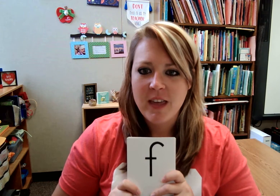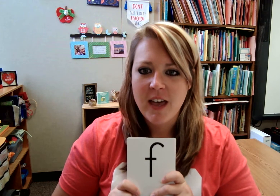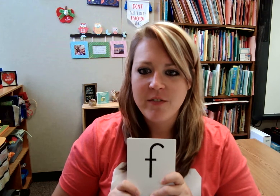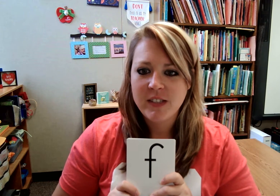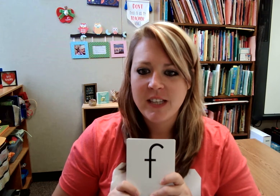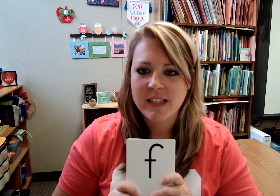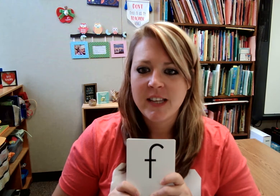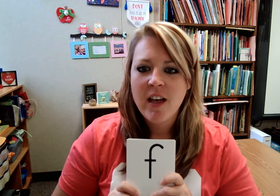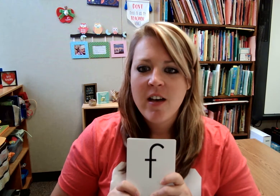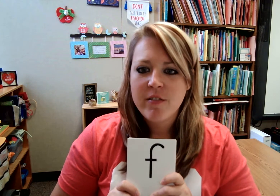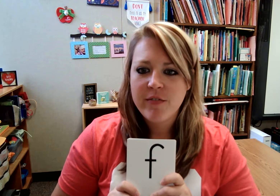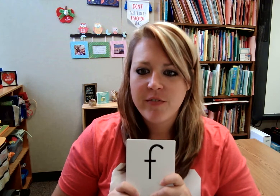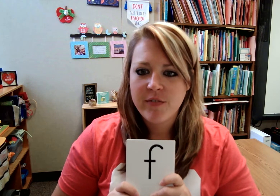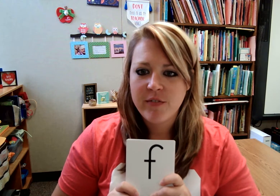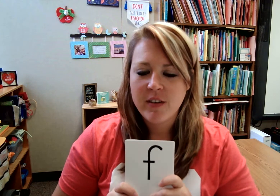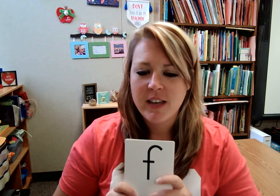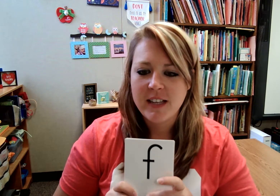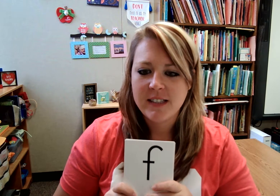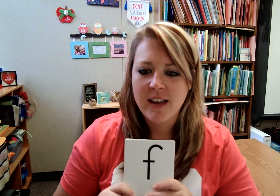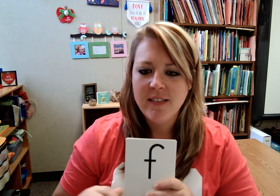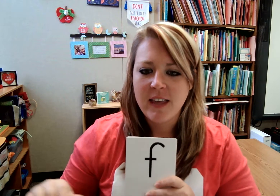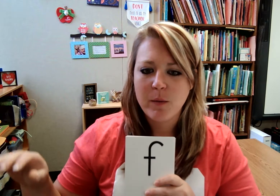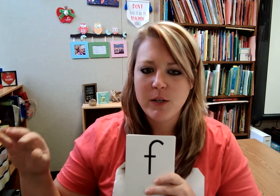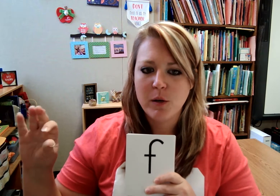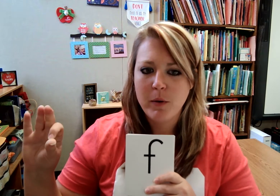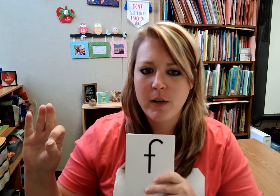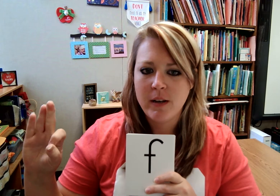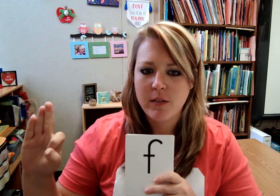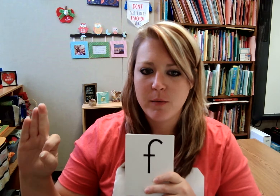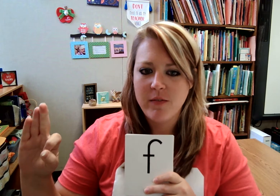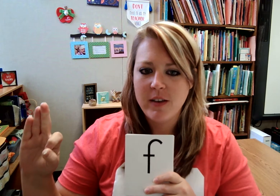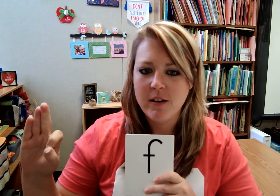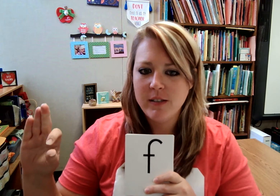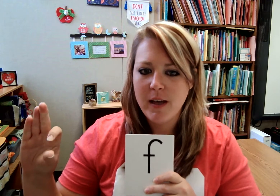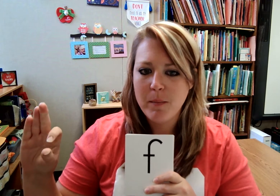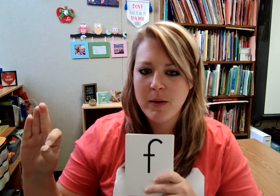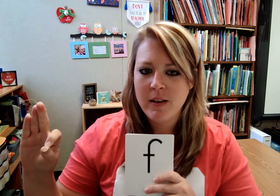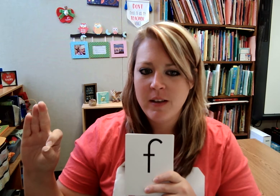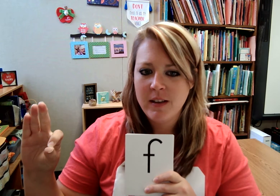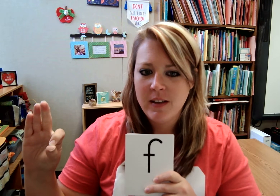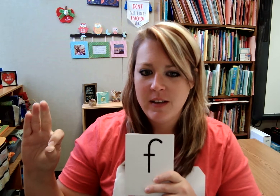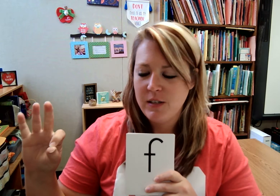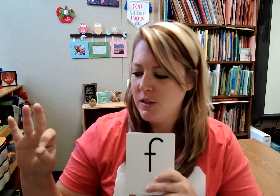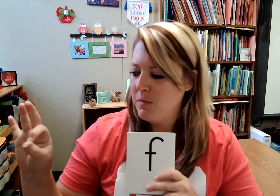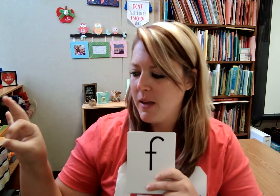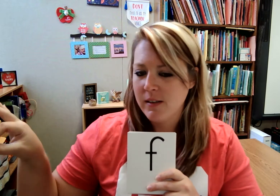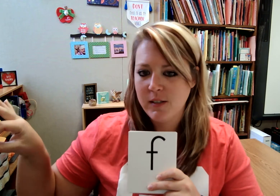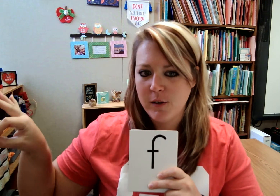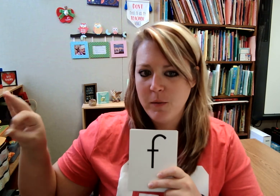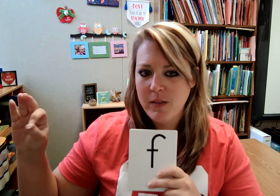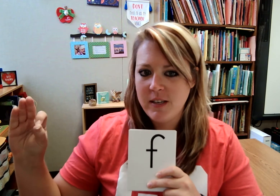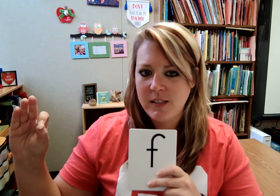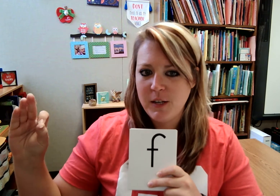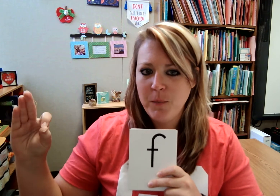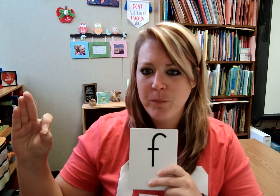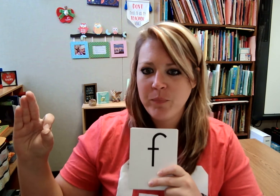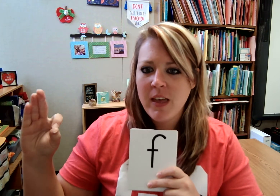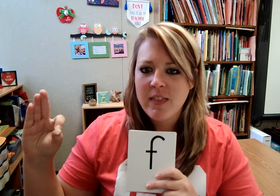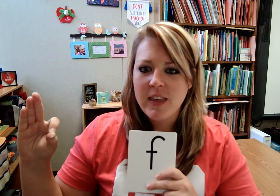F says F. In sign language, you'll put 3 fingers up, make a circle with these two. Think of